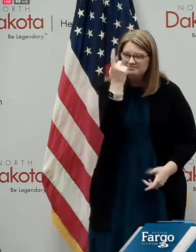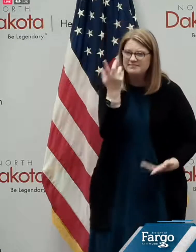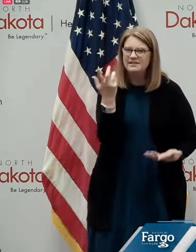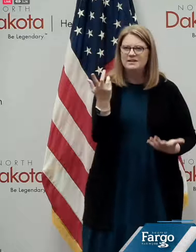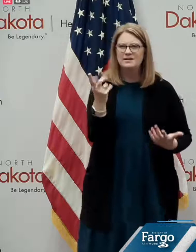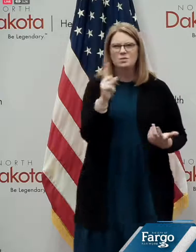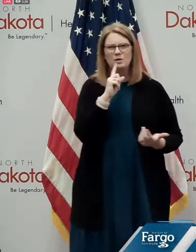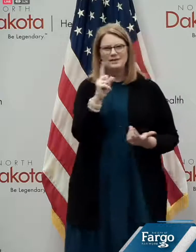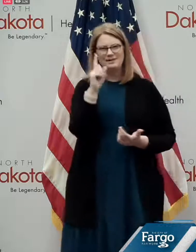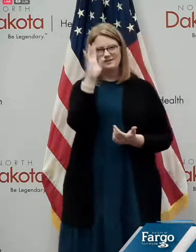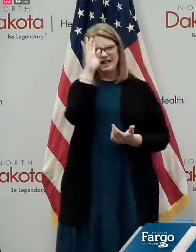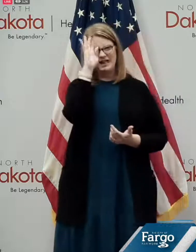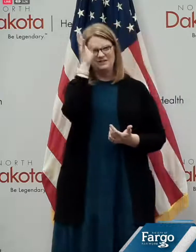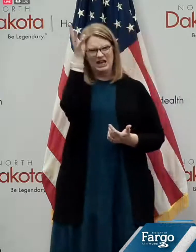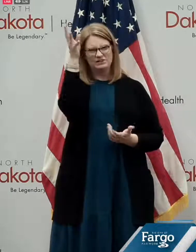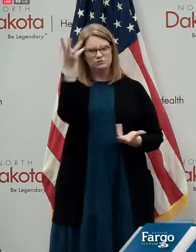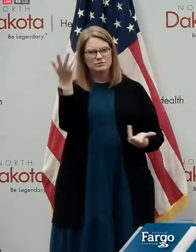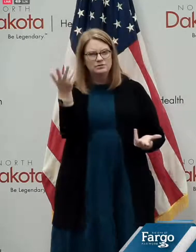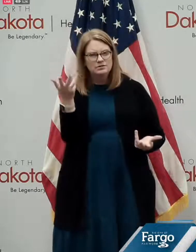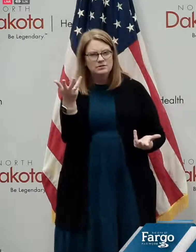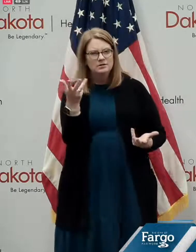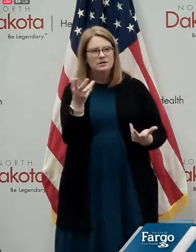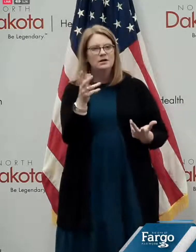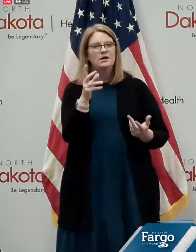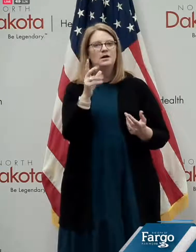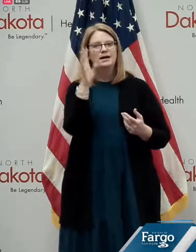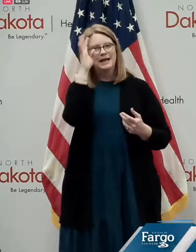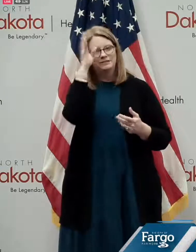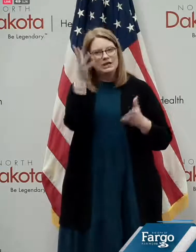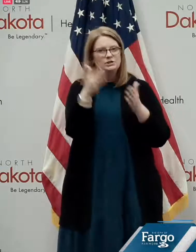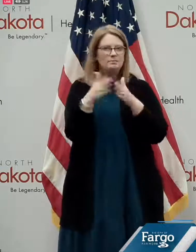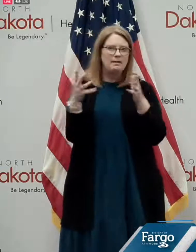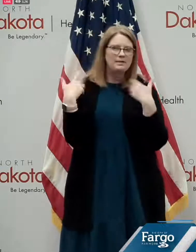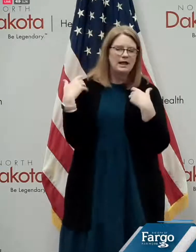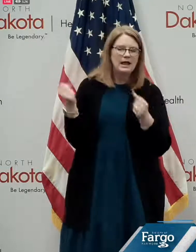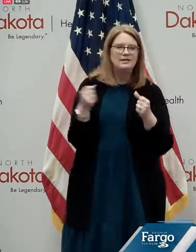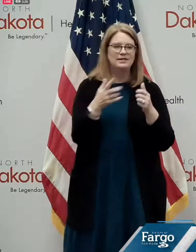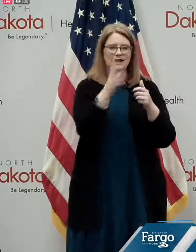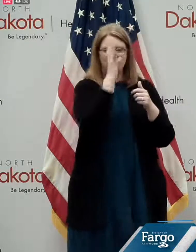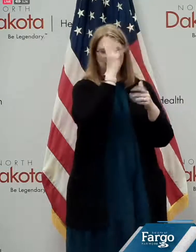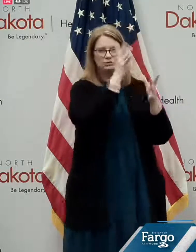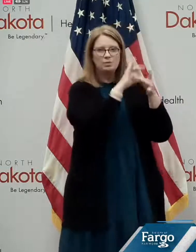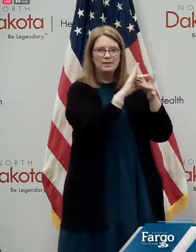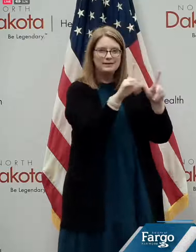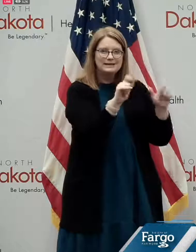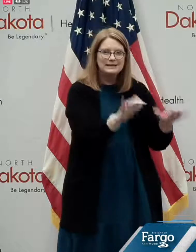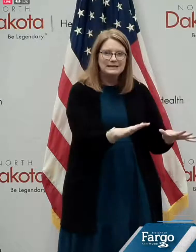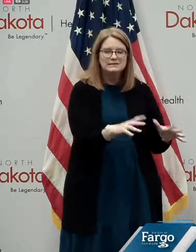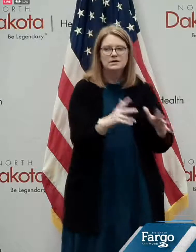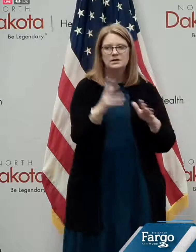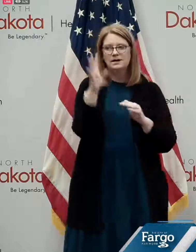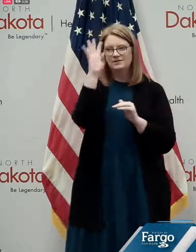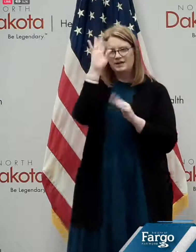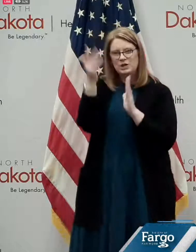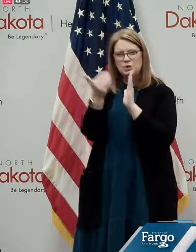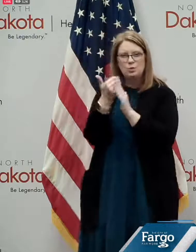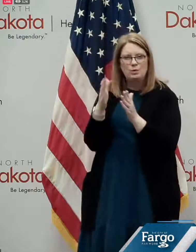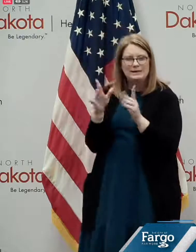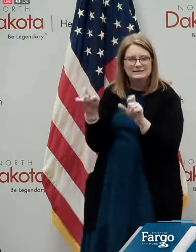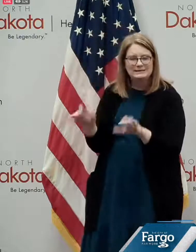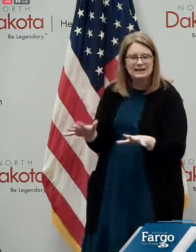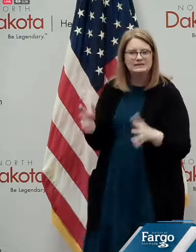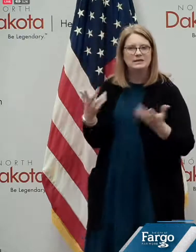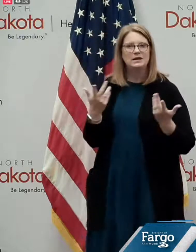innovation that's going to come on the innovation side, where it's innovation in public health, innovation on testing, innovation on new forms of testing, innovation